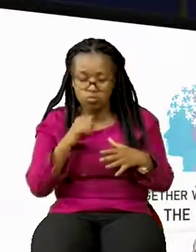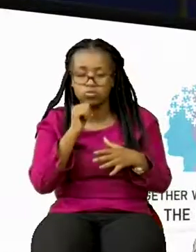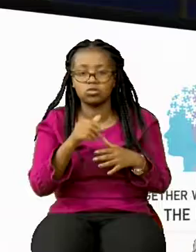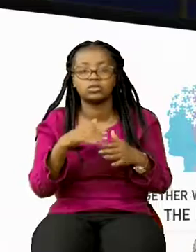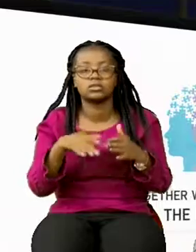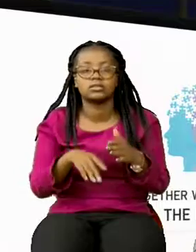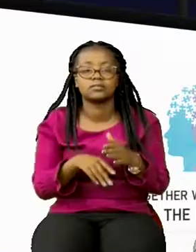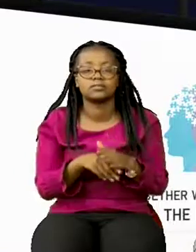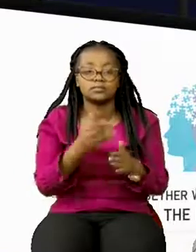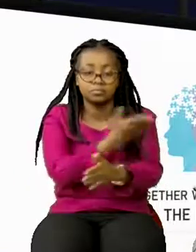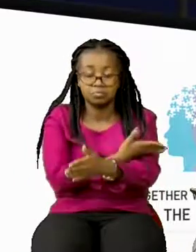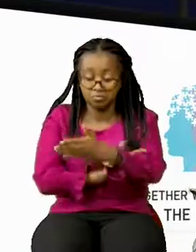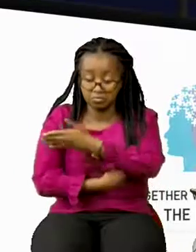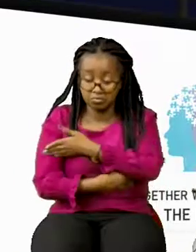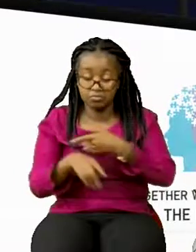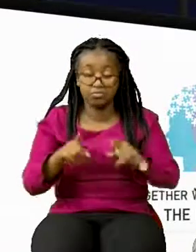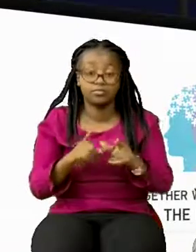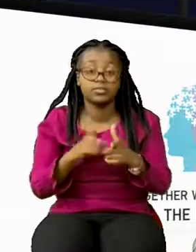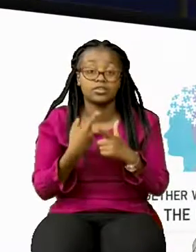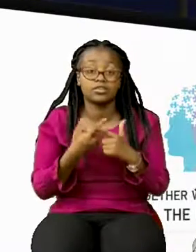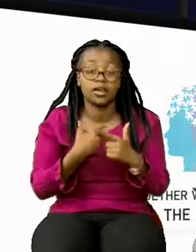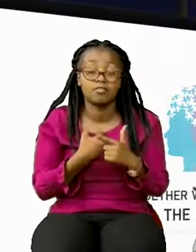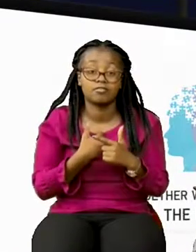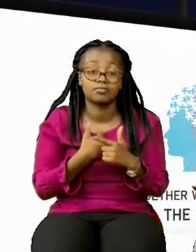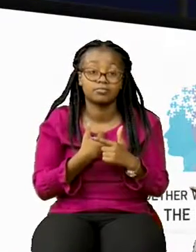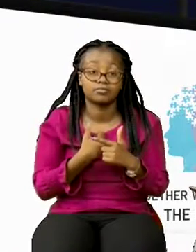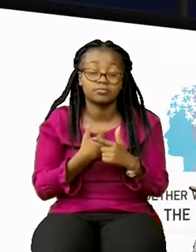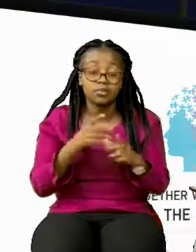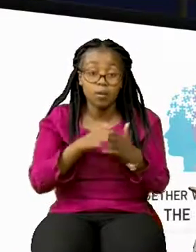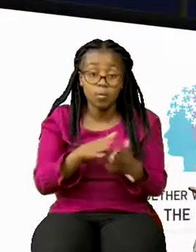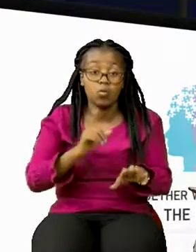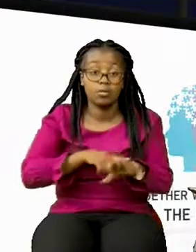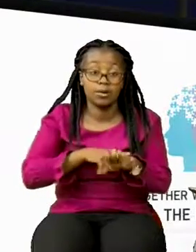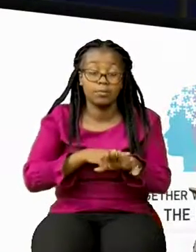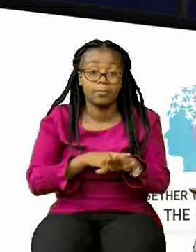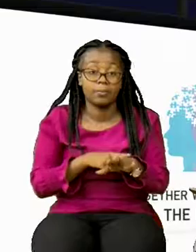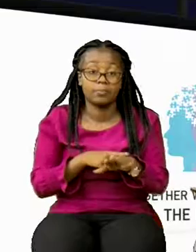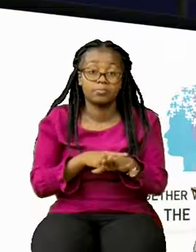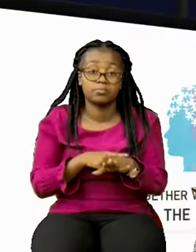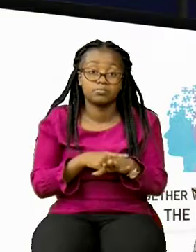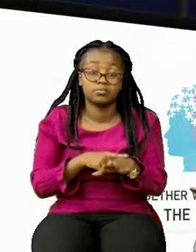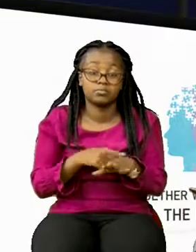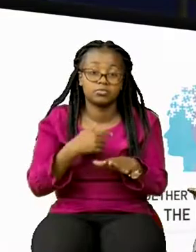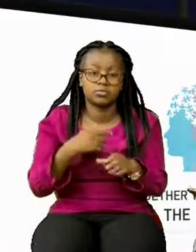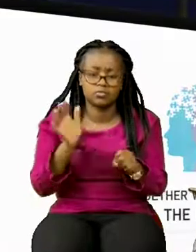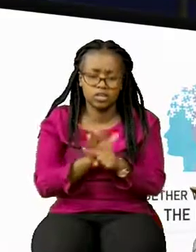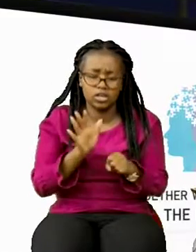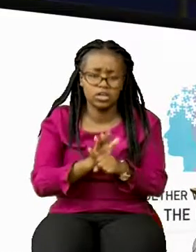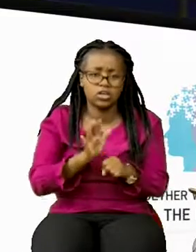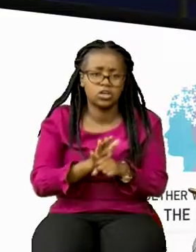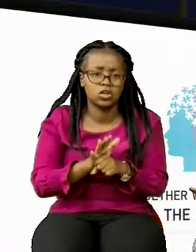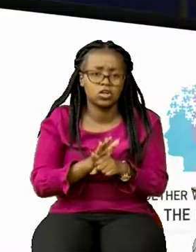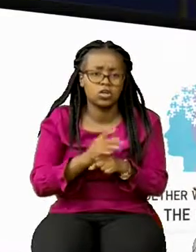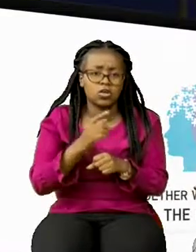themselves. While on the other hand, you will have convulsive disorder. Most of the time, it will just be a lot of saliva coming